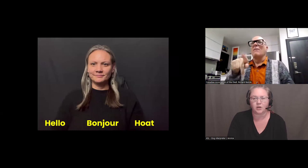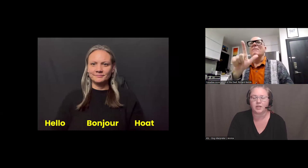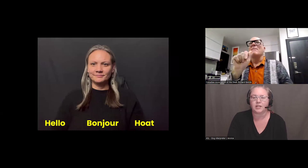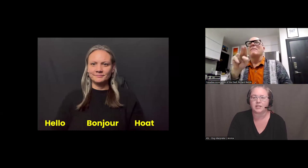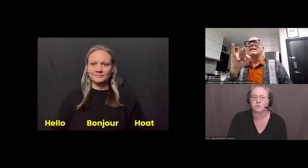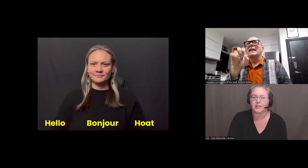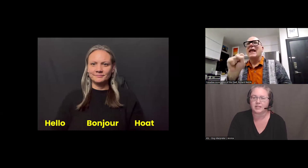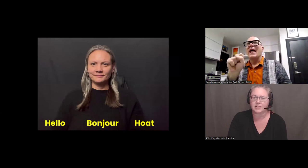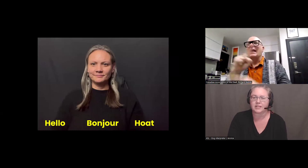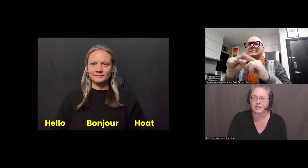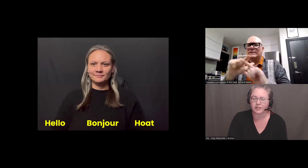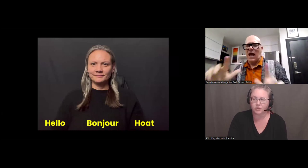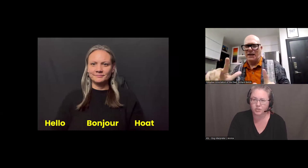it is Plains Sign Language.